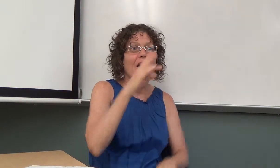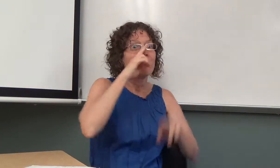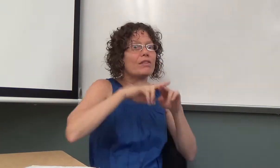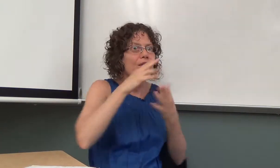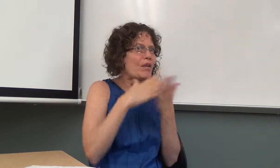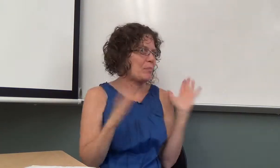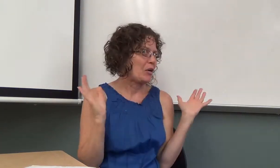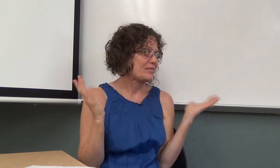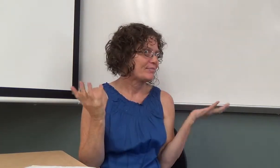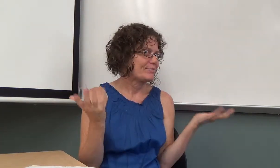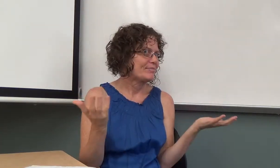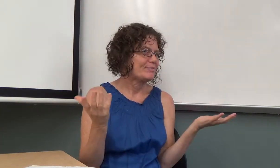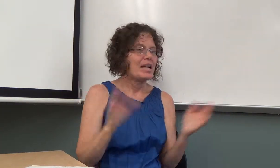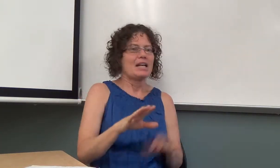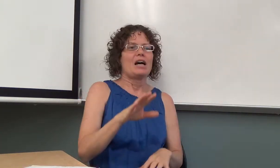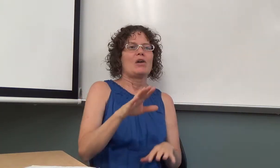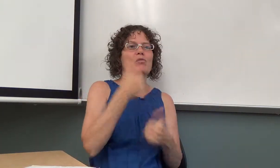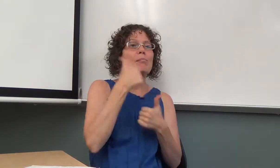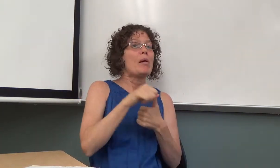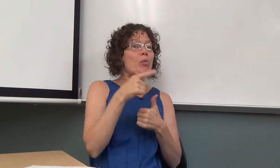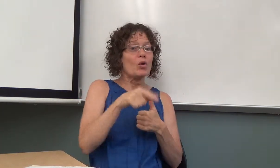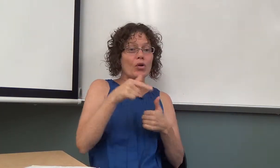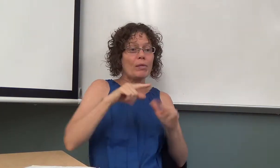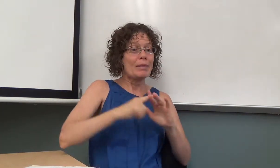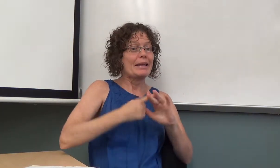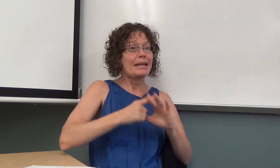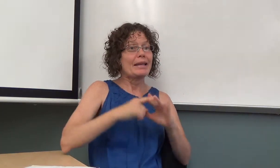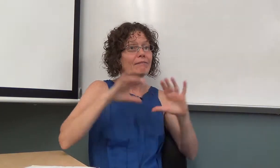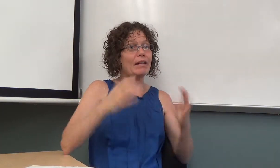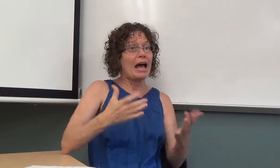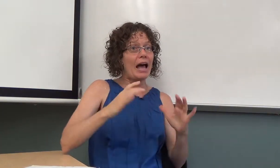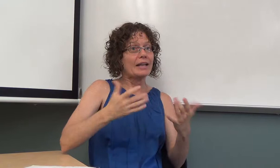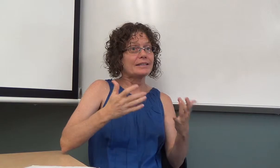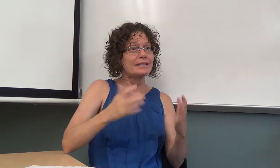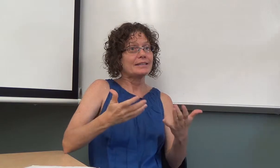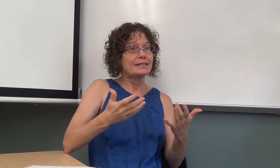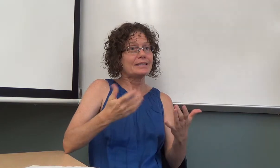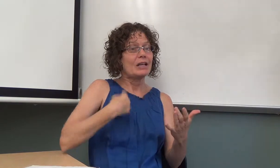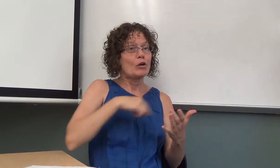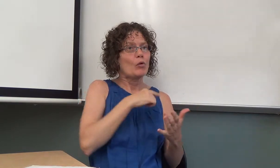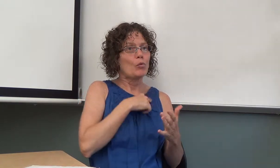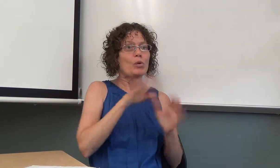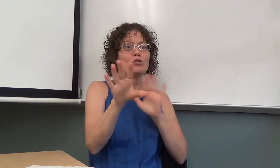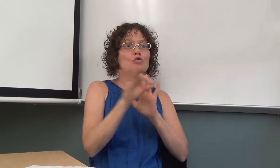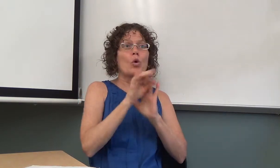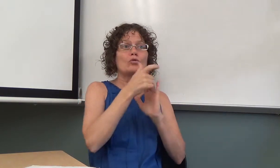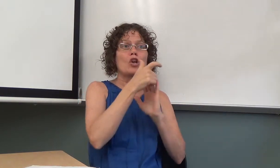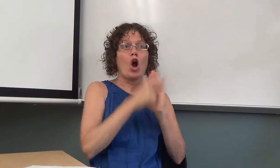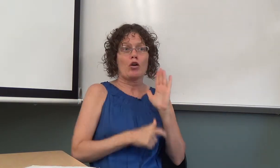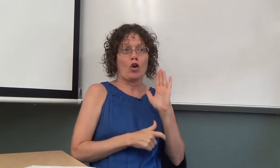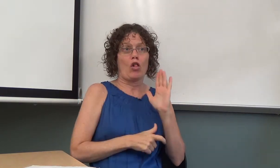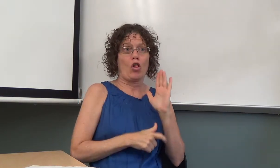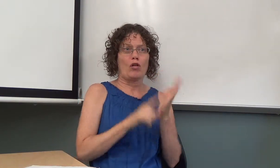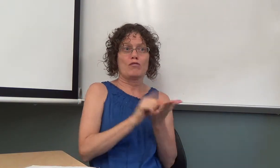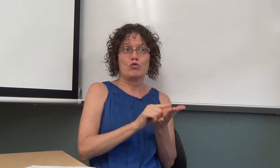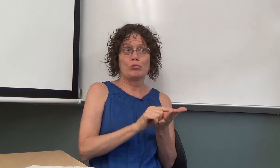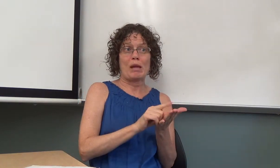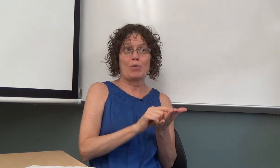so remember how at the beginning of the class we chose an article from the newspaper to write a